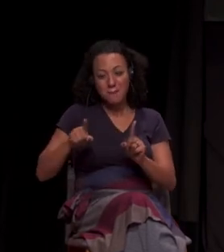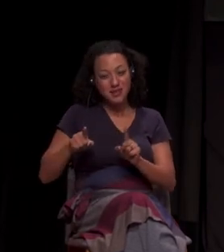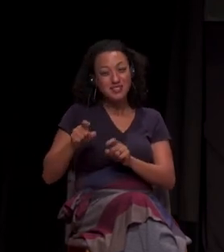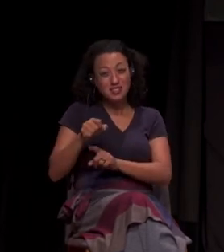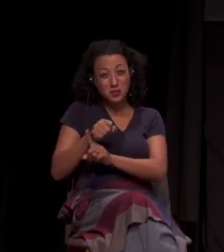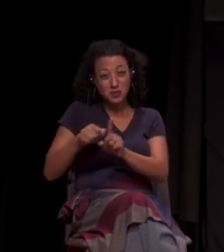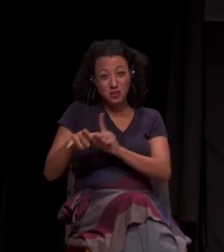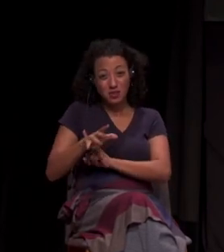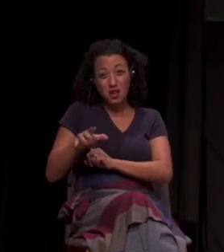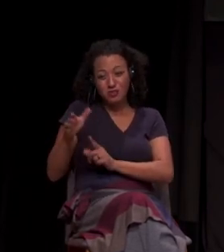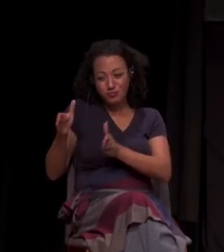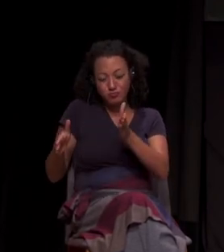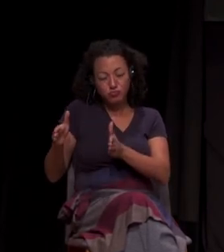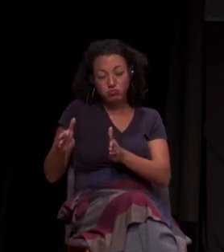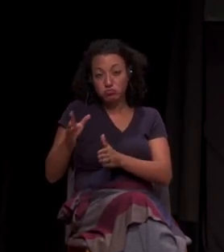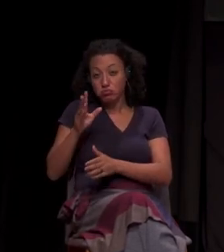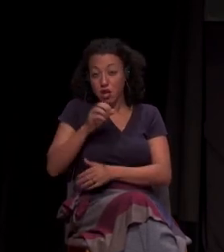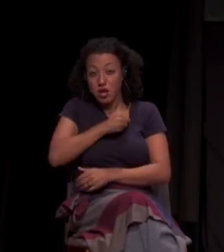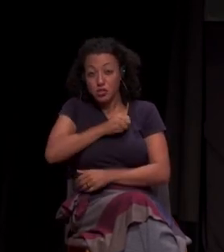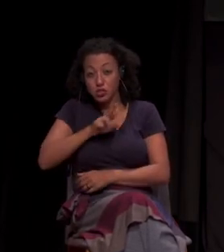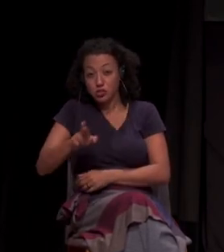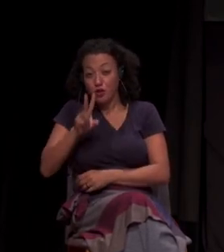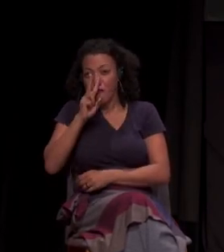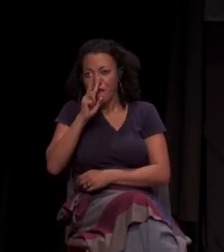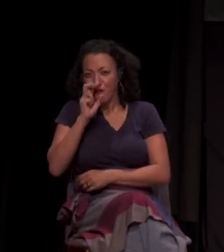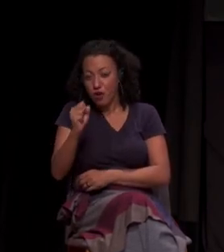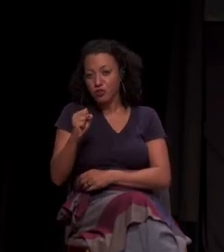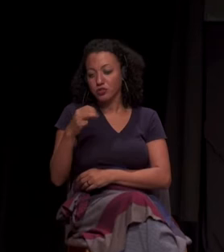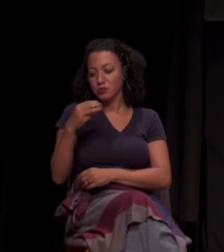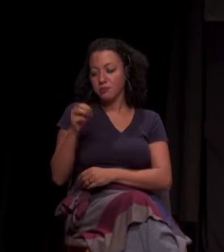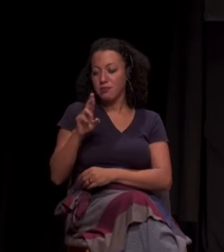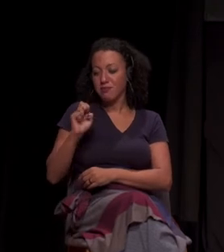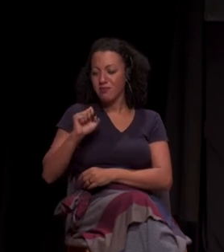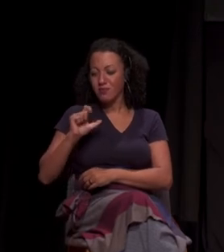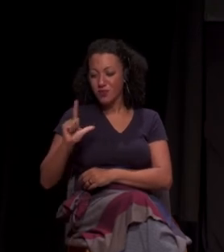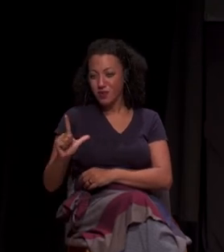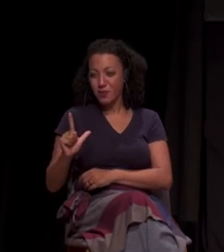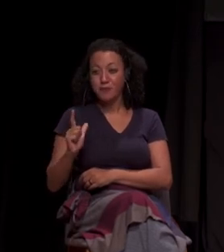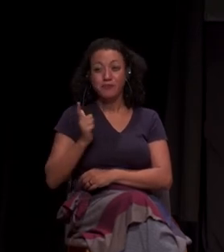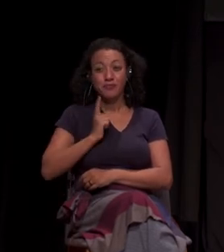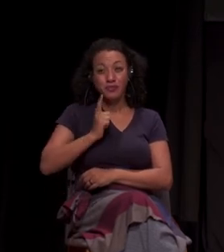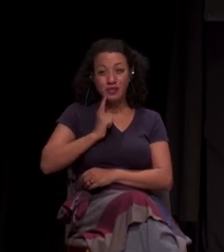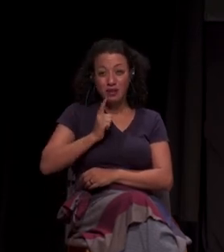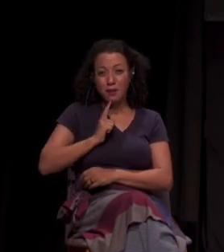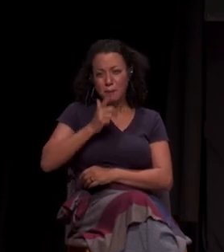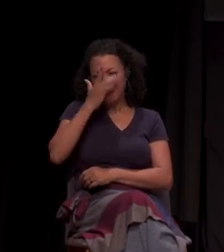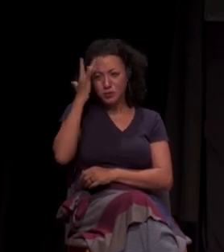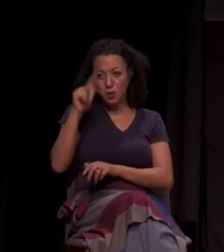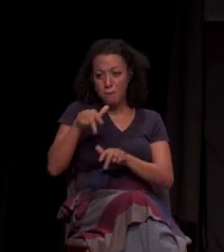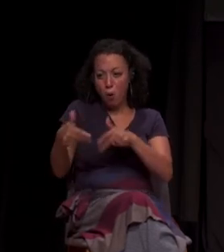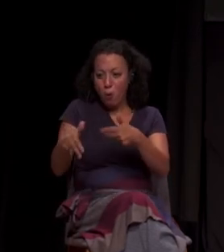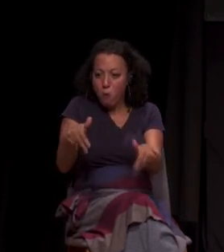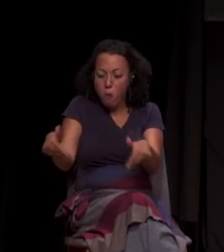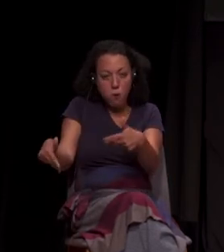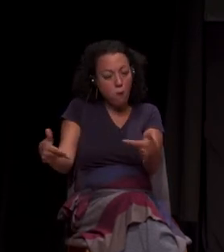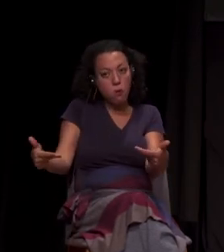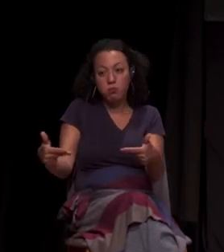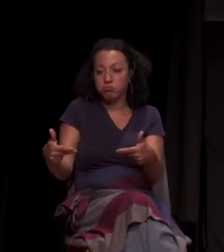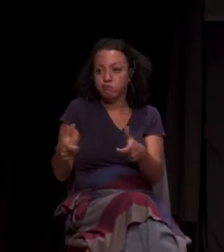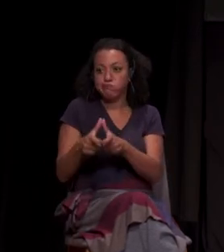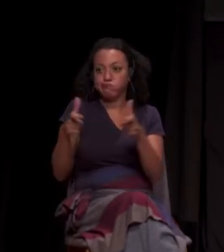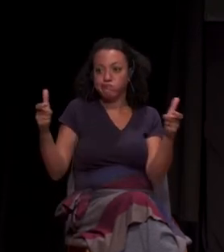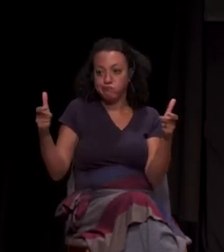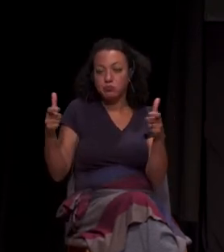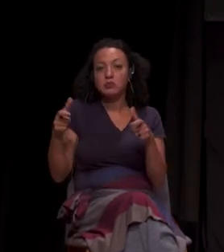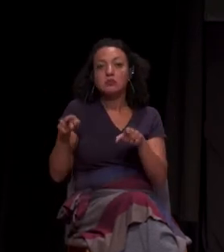Jamaica. Even though we have, say, a high murder rate, there are issues with children living on the street or so